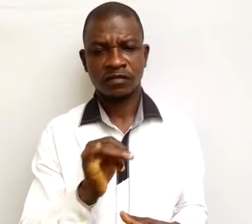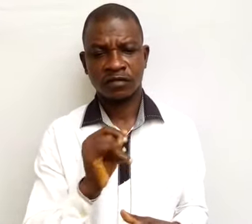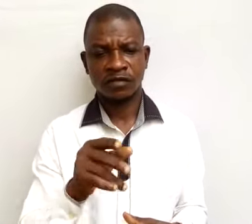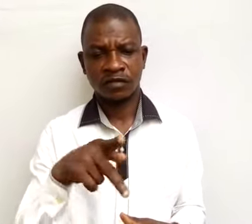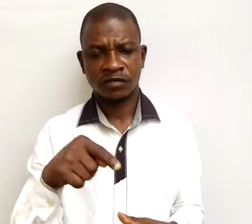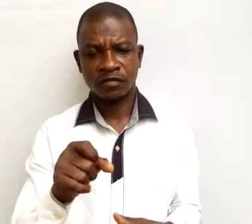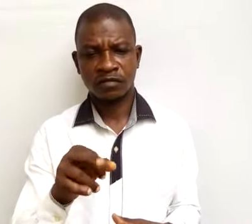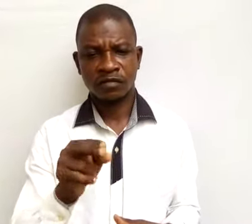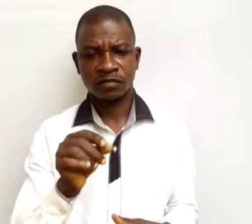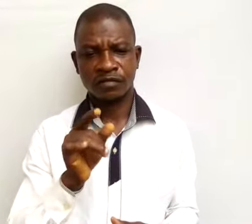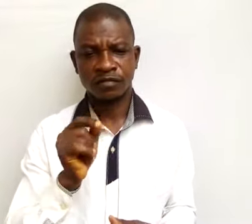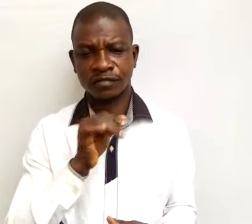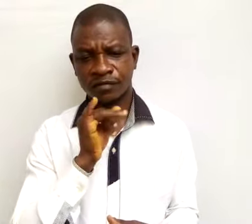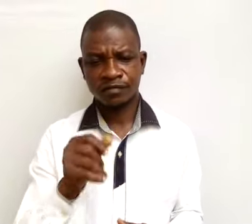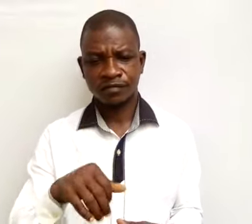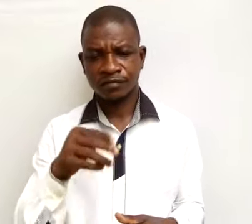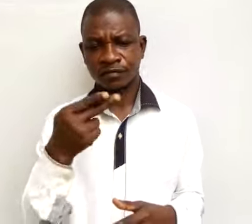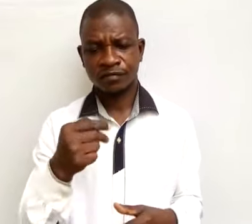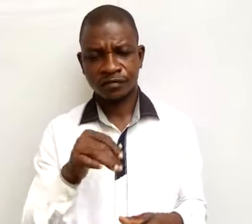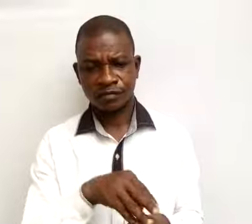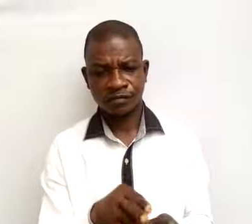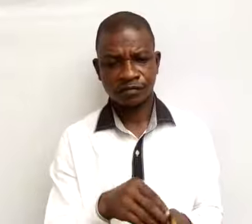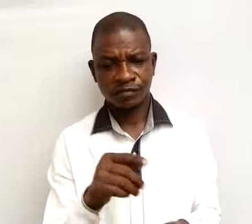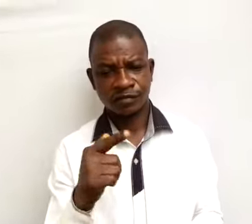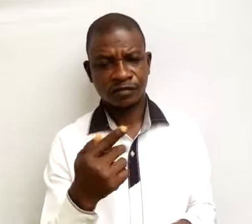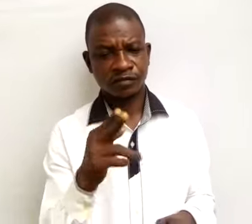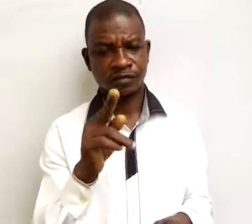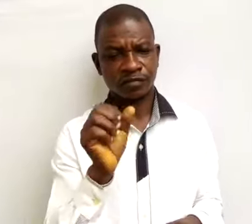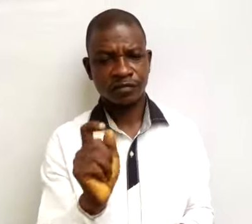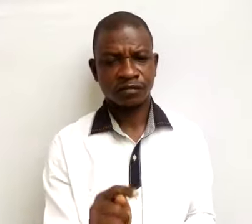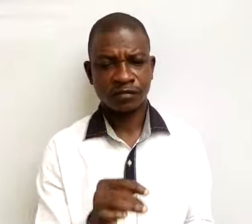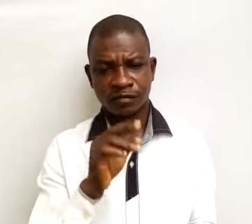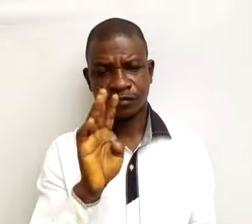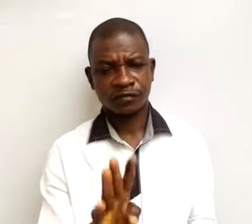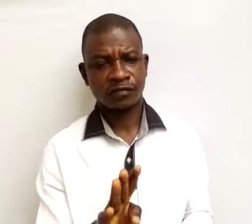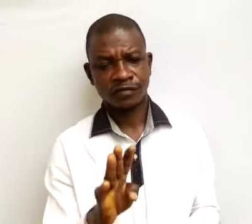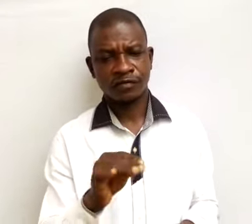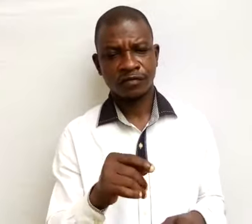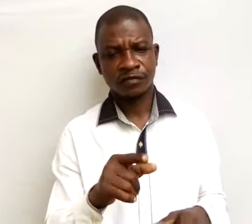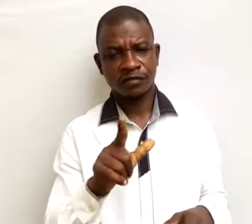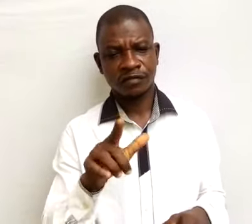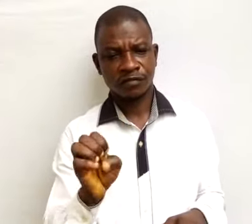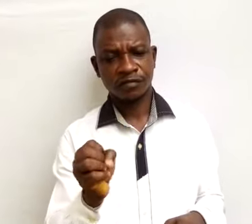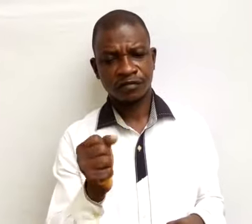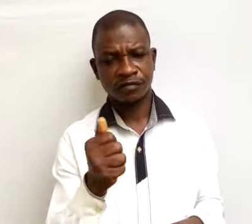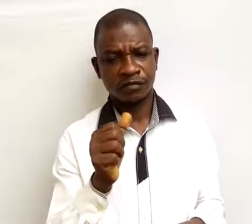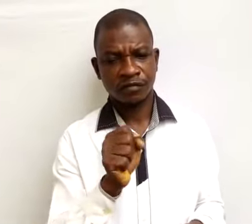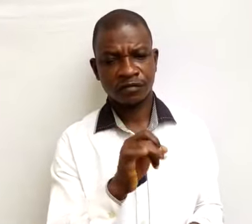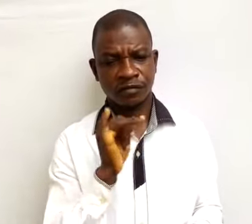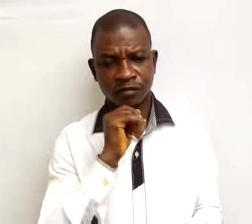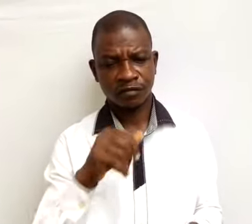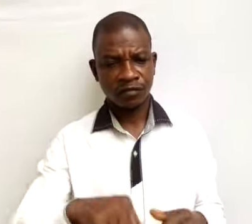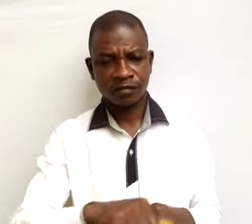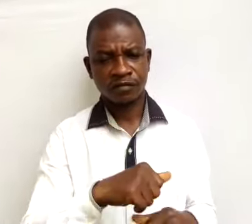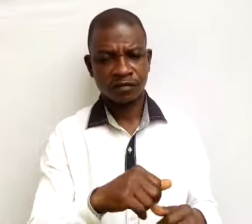protozoan inhabiting their gut. 4. Lichens, which is an association between